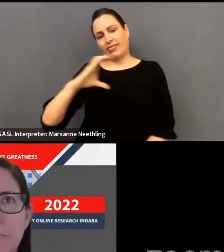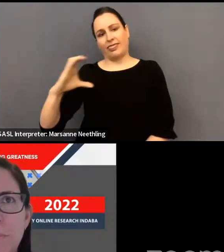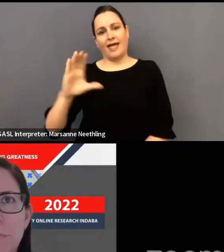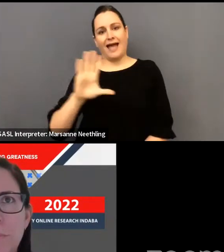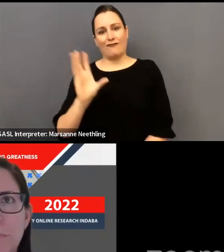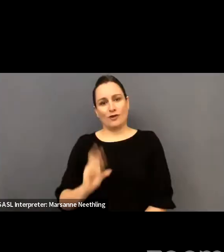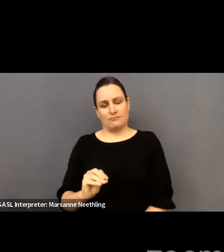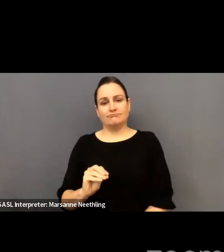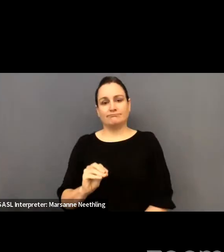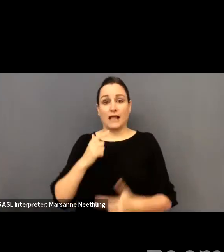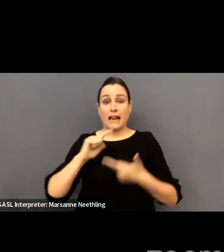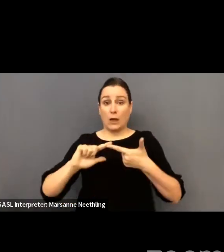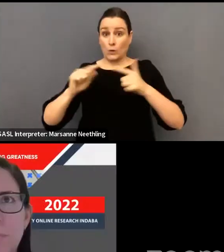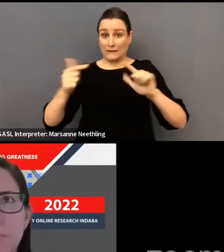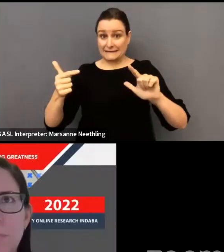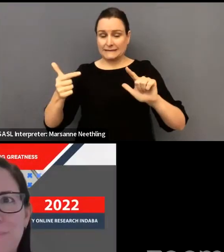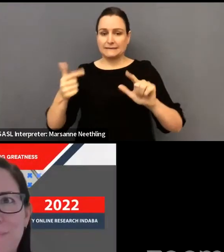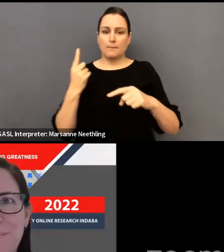Society.